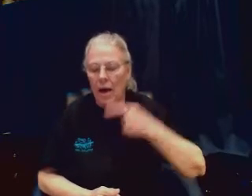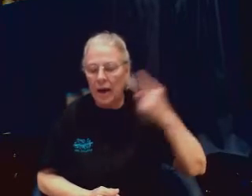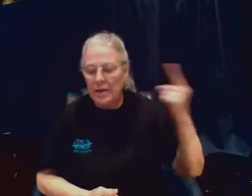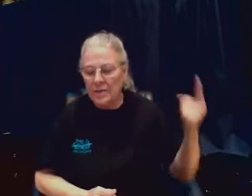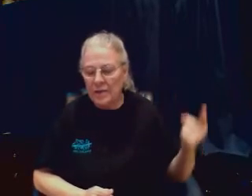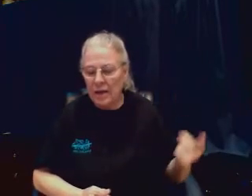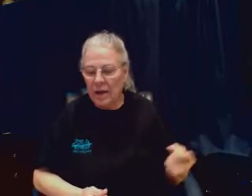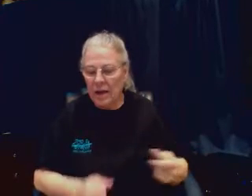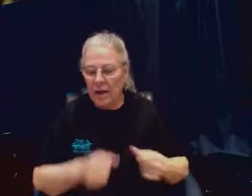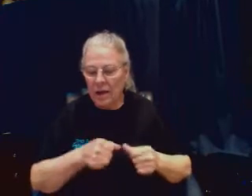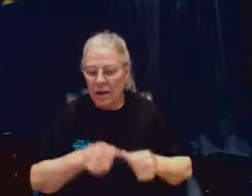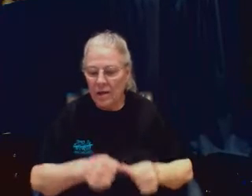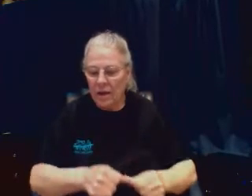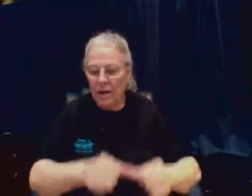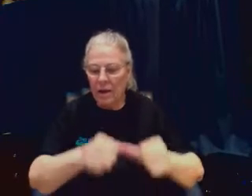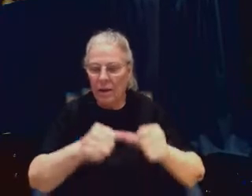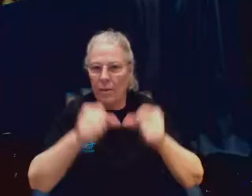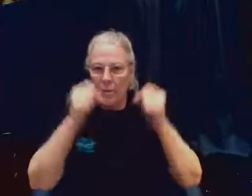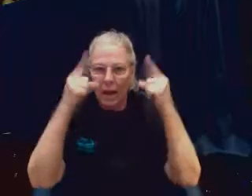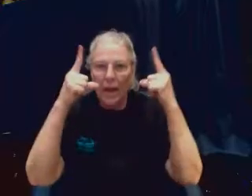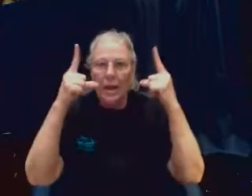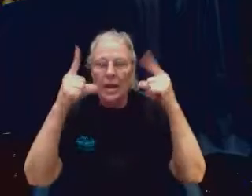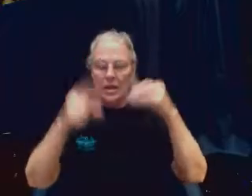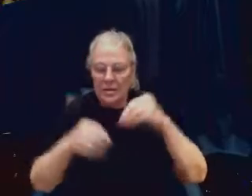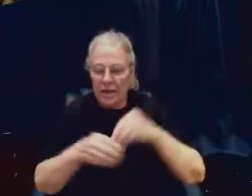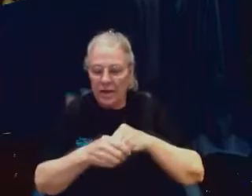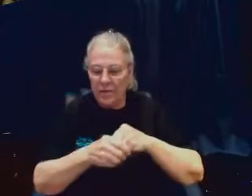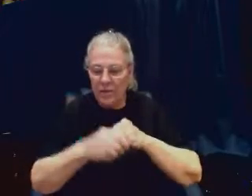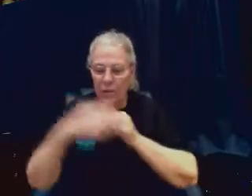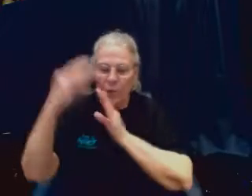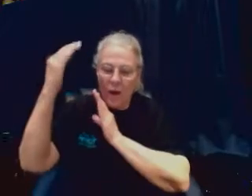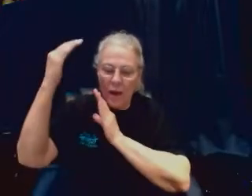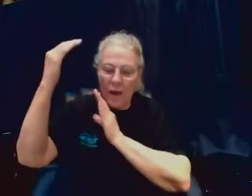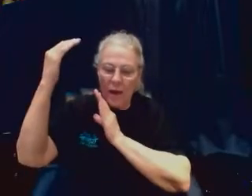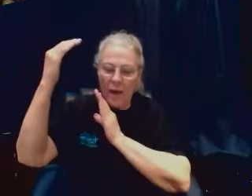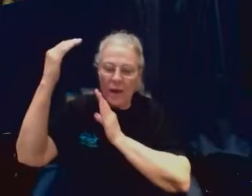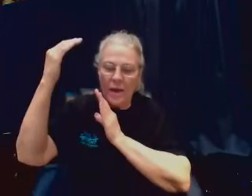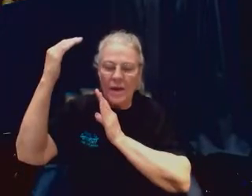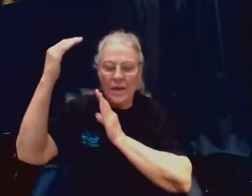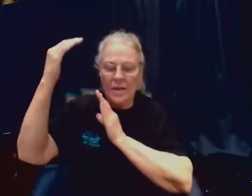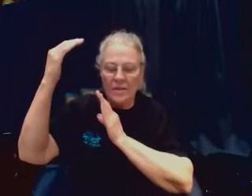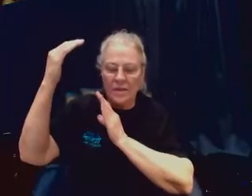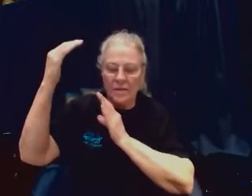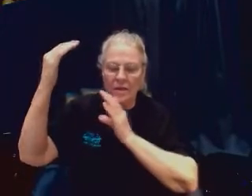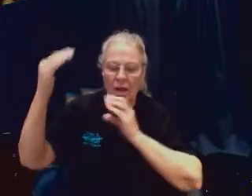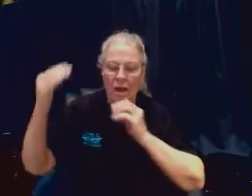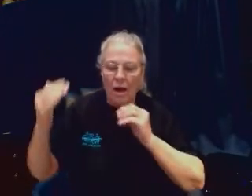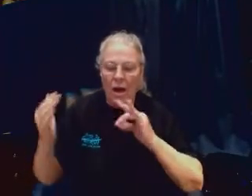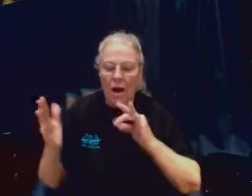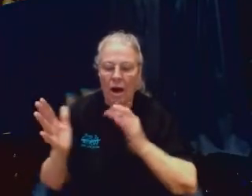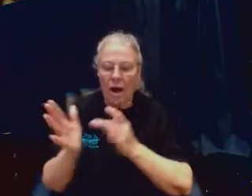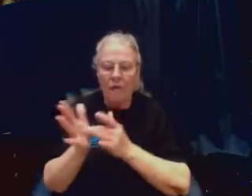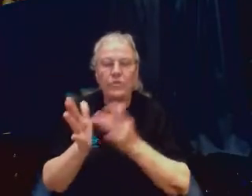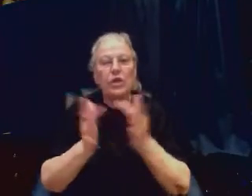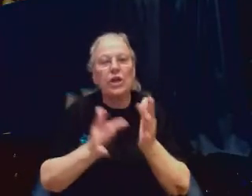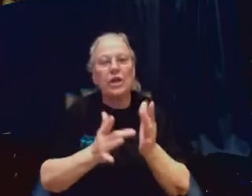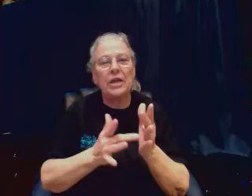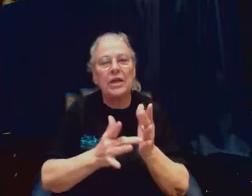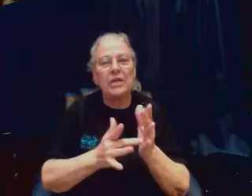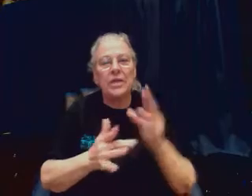I stand amazed in the presence of